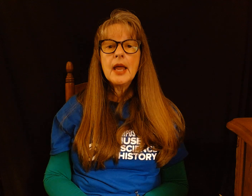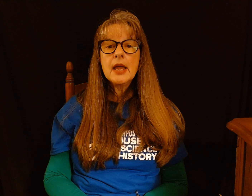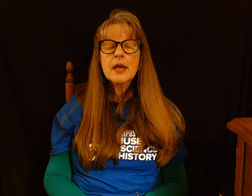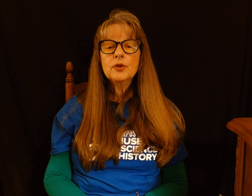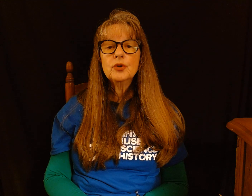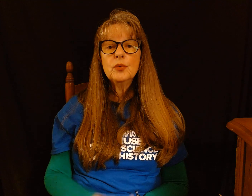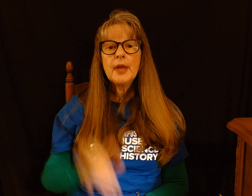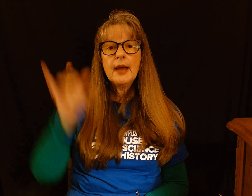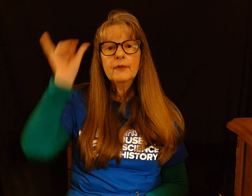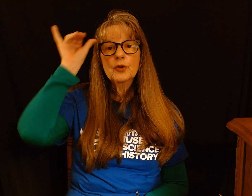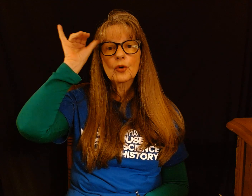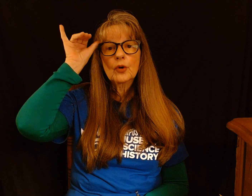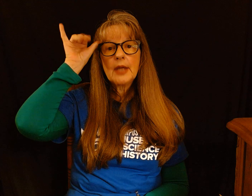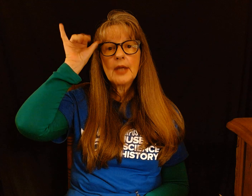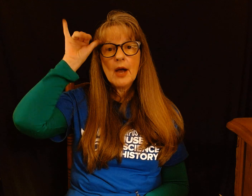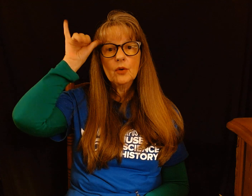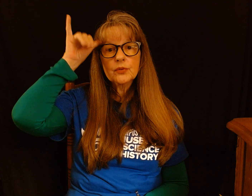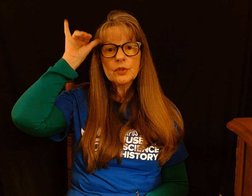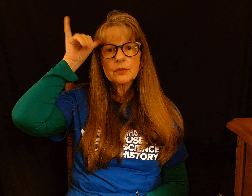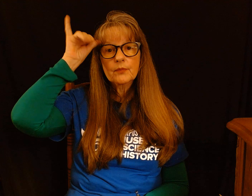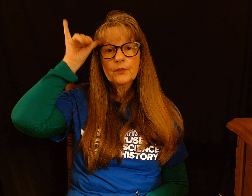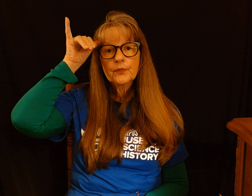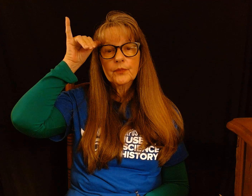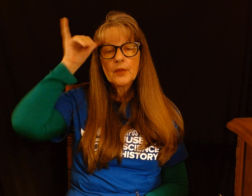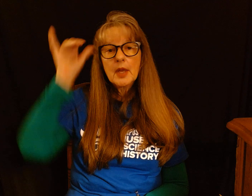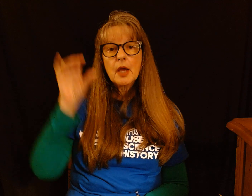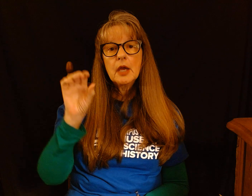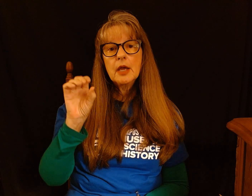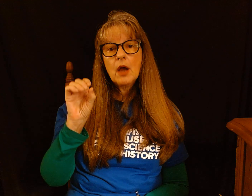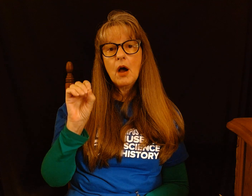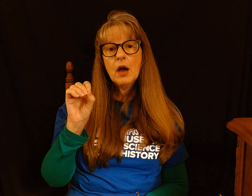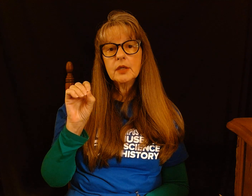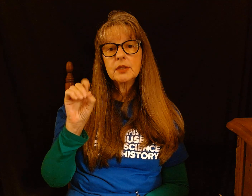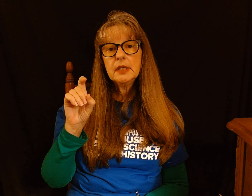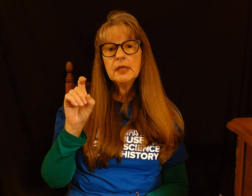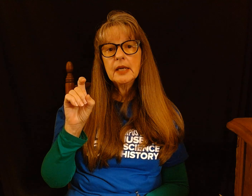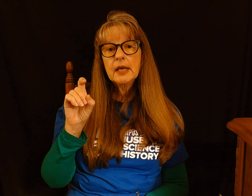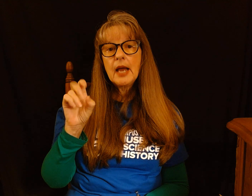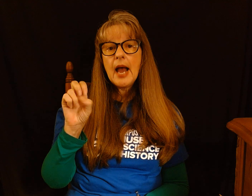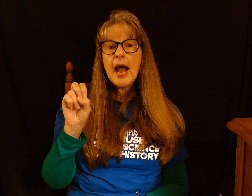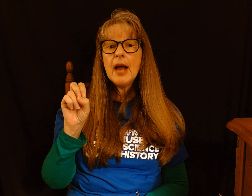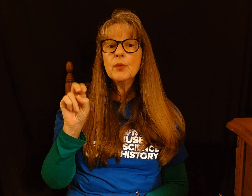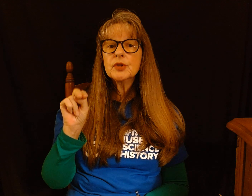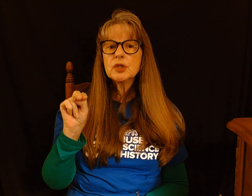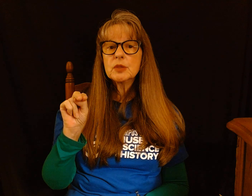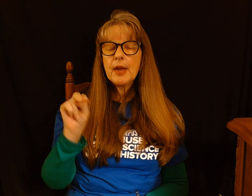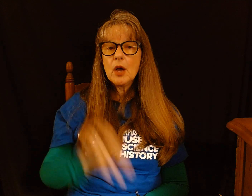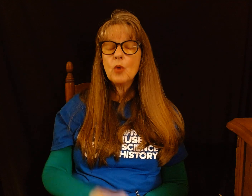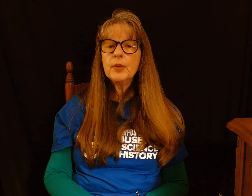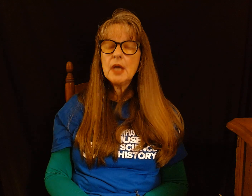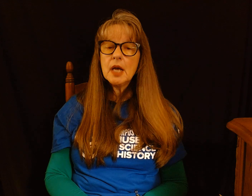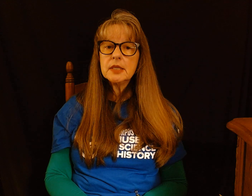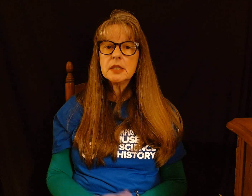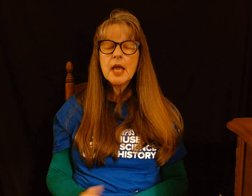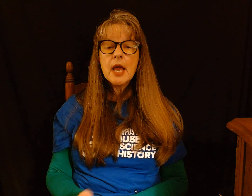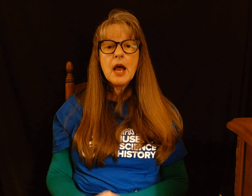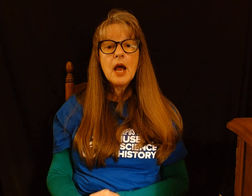and you would have your cows and oxen. I would spell because